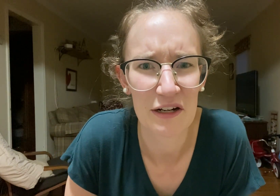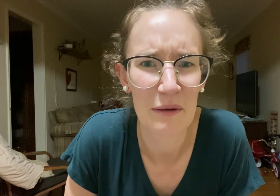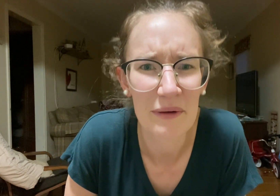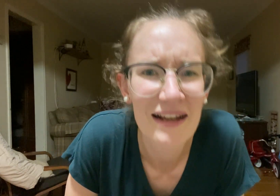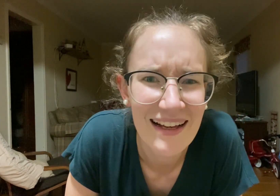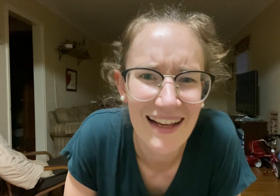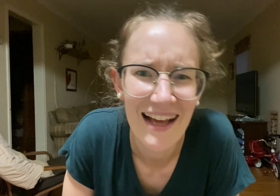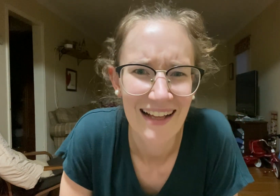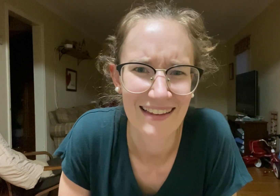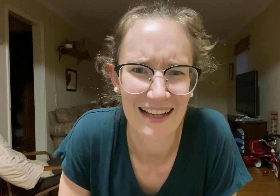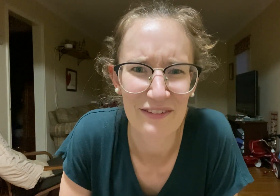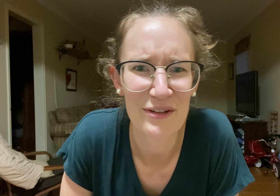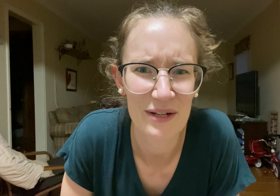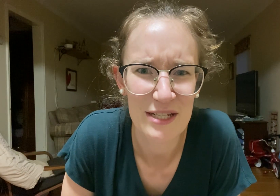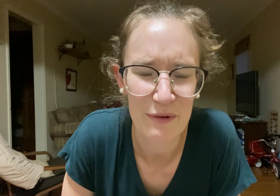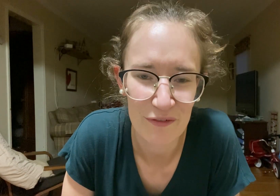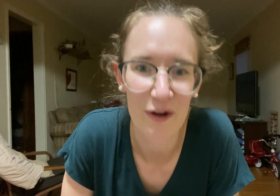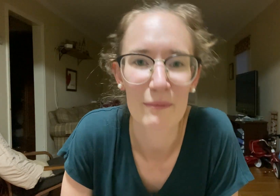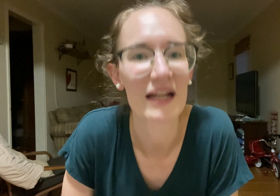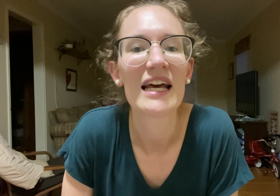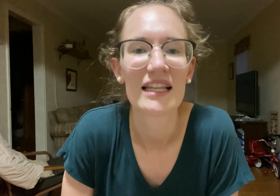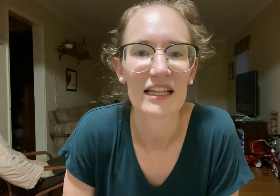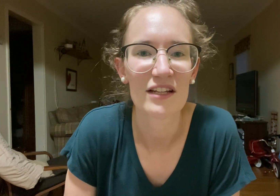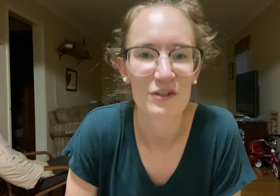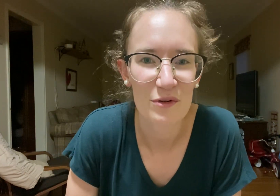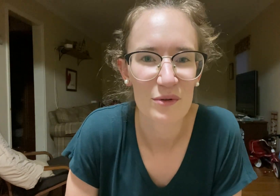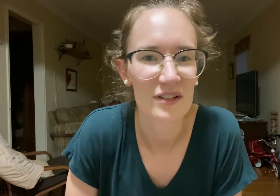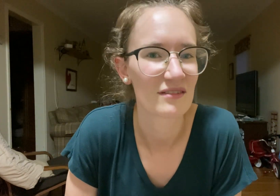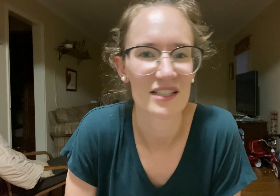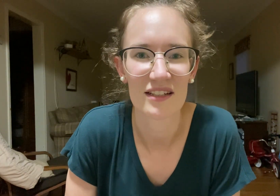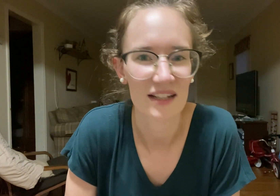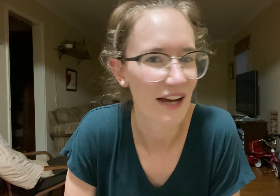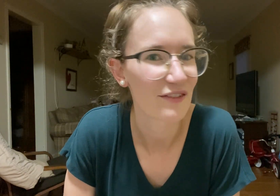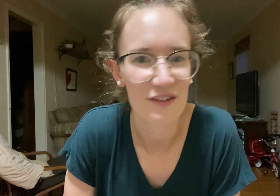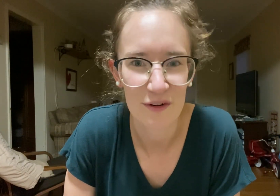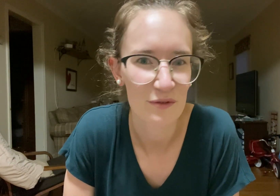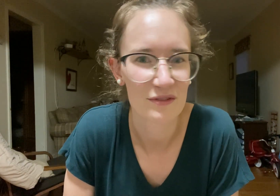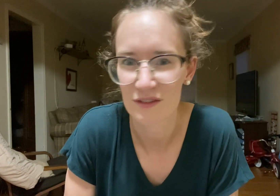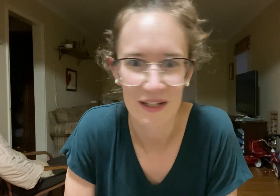Europe a few days before, but they knew to have their phones